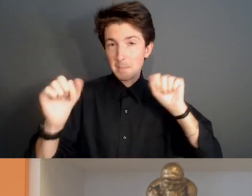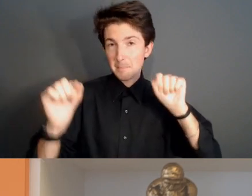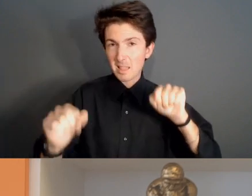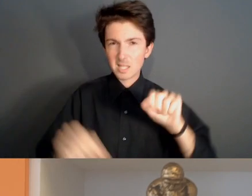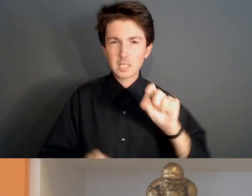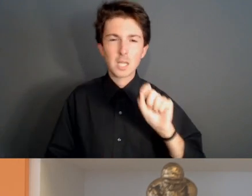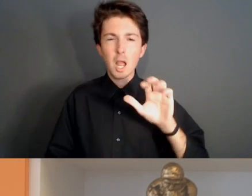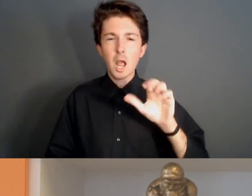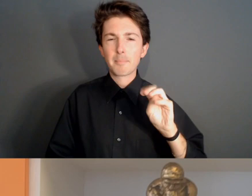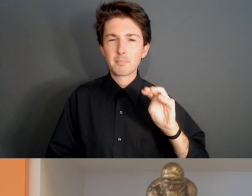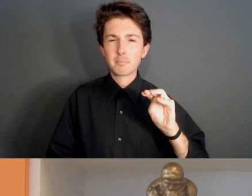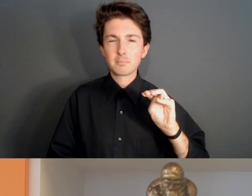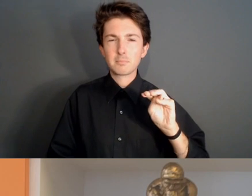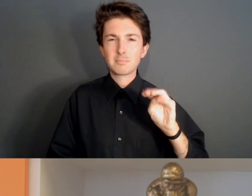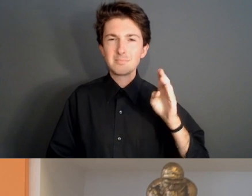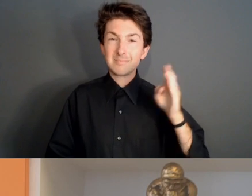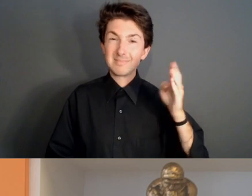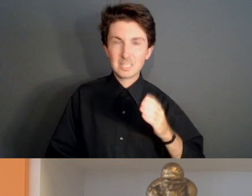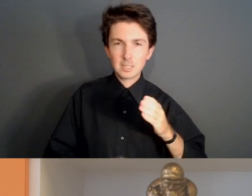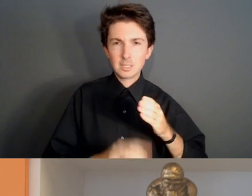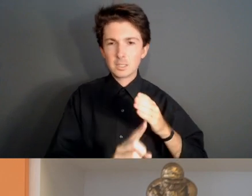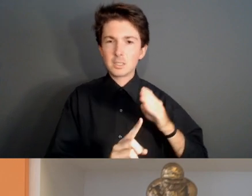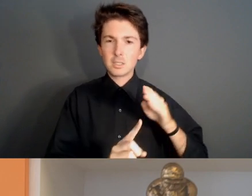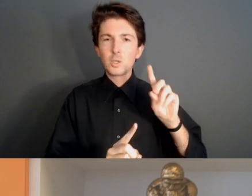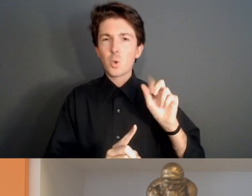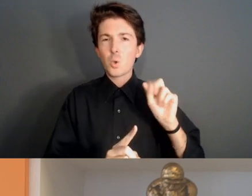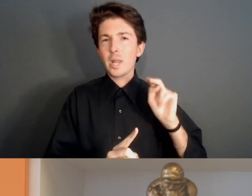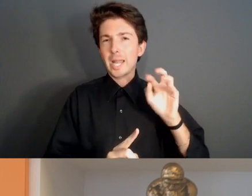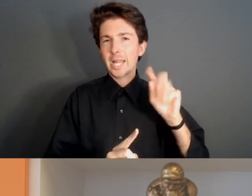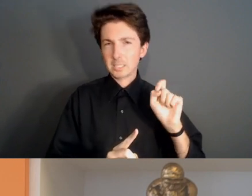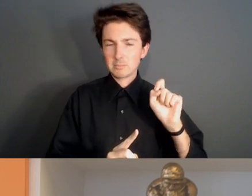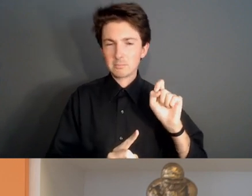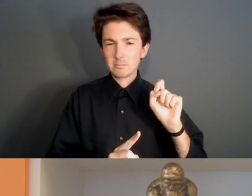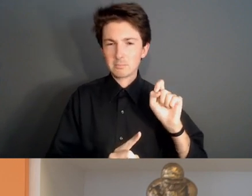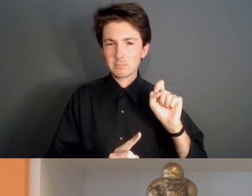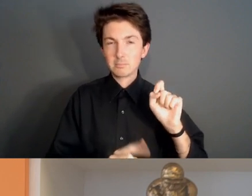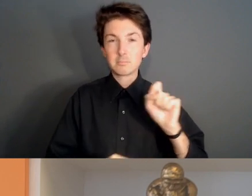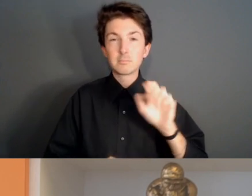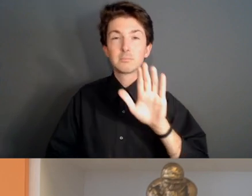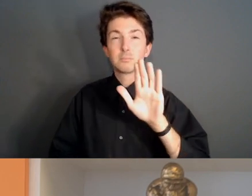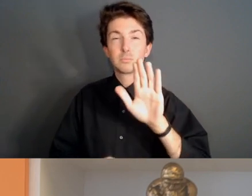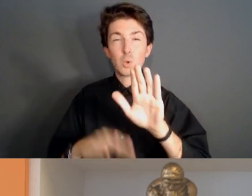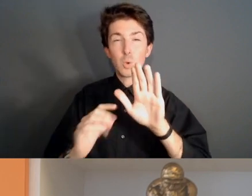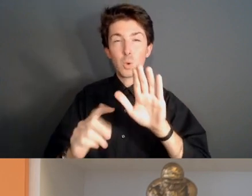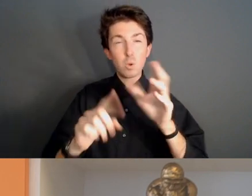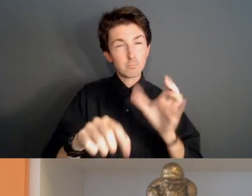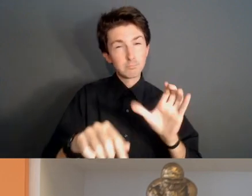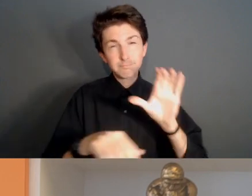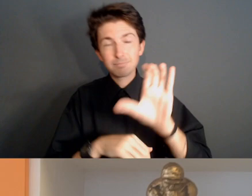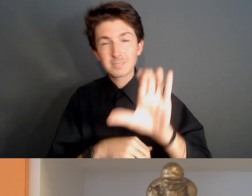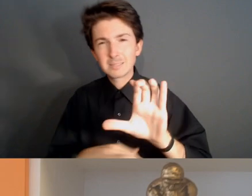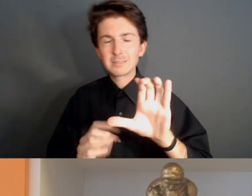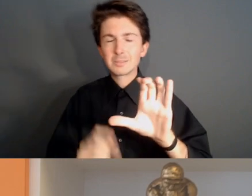www.respectability.org/donate. Your gift makes an incredible difference in the lives of individuals with disabilities. Thank you.